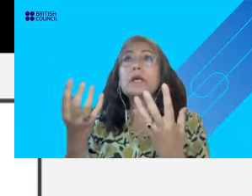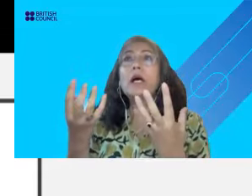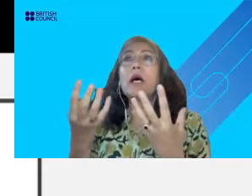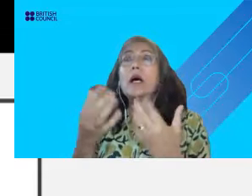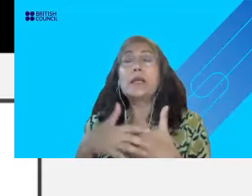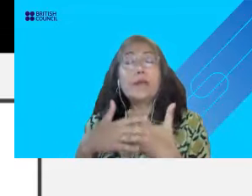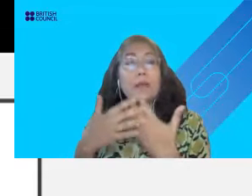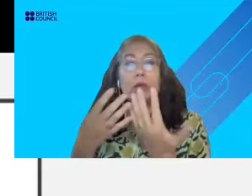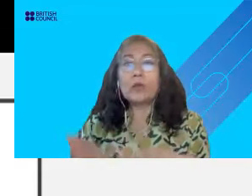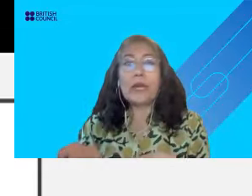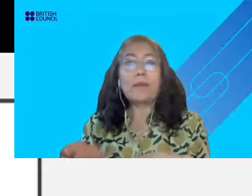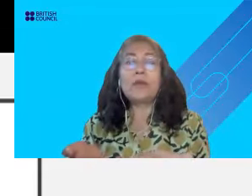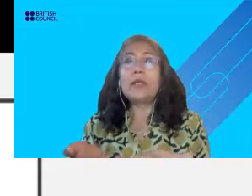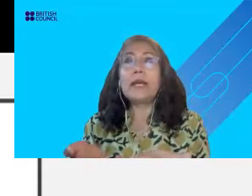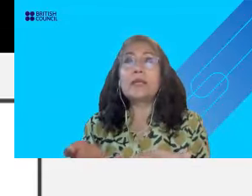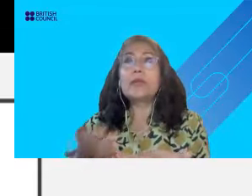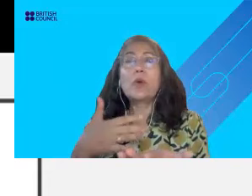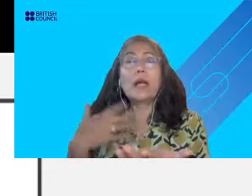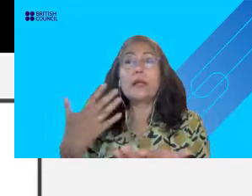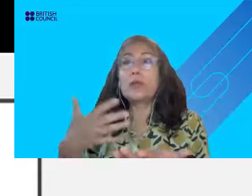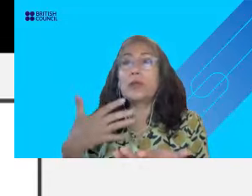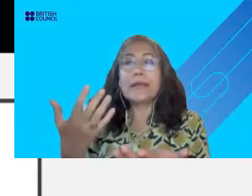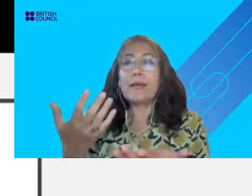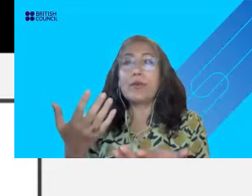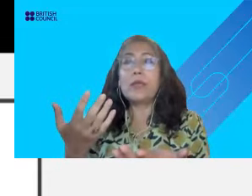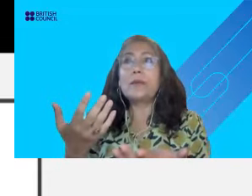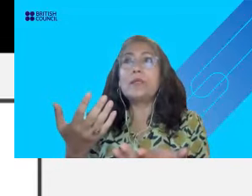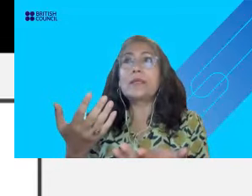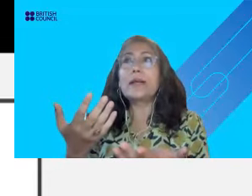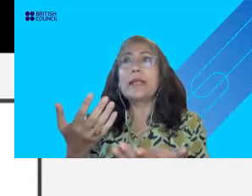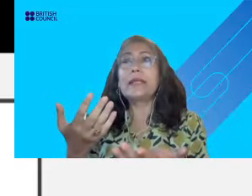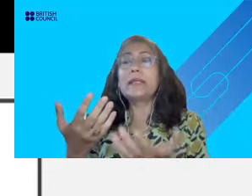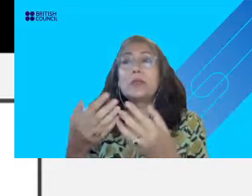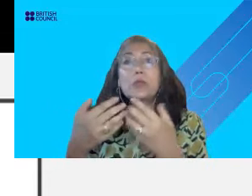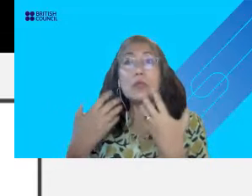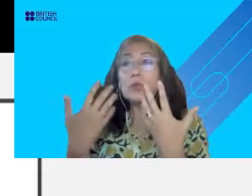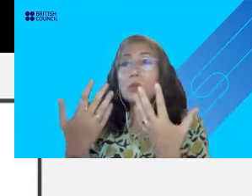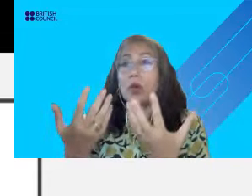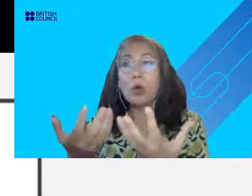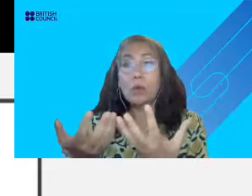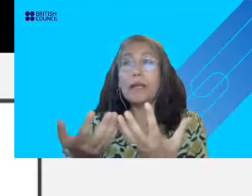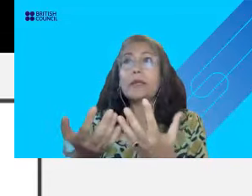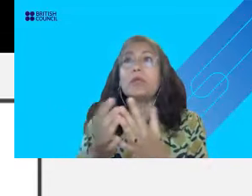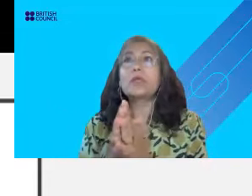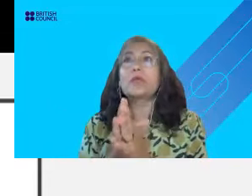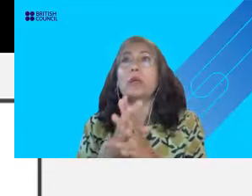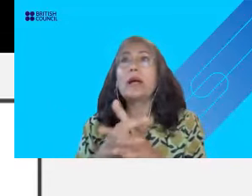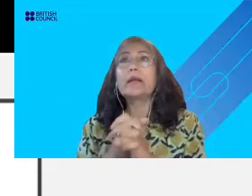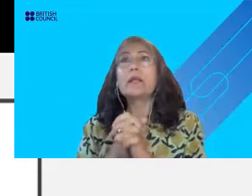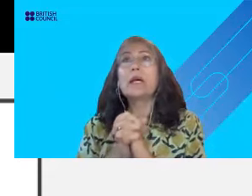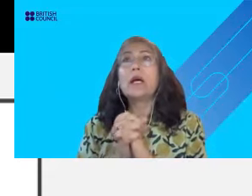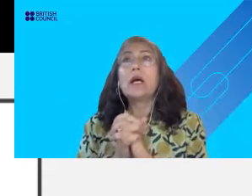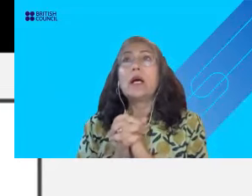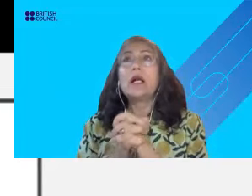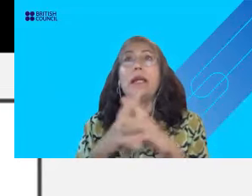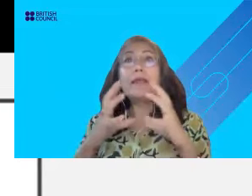groups. Give them the vocabulary as required. You can scaffold them with some ideas. You can use your home language if